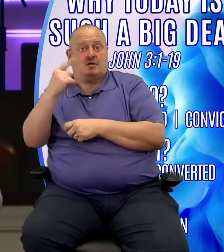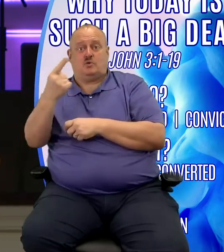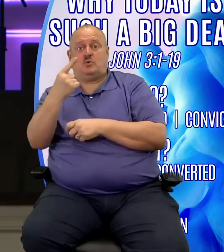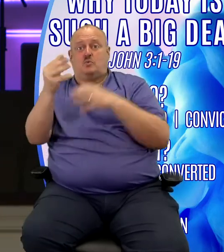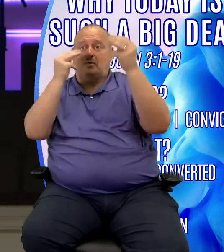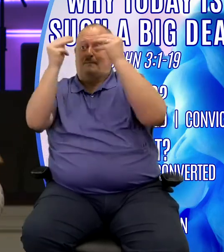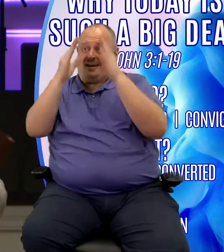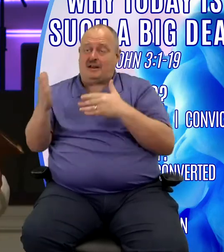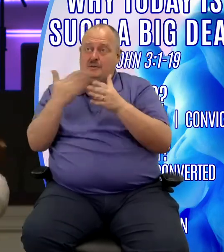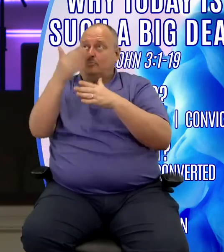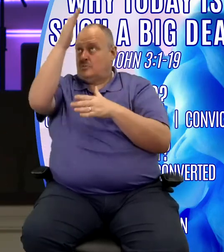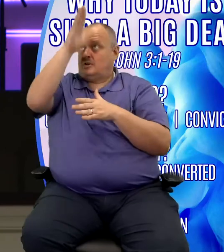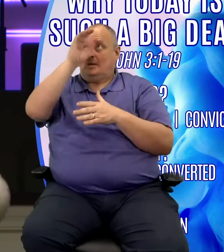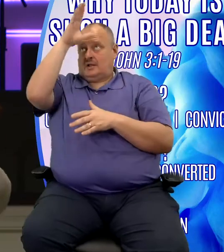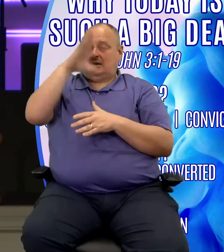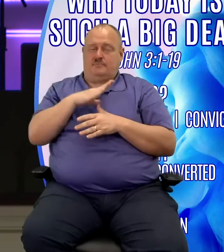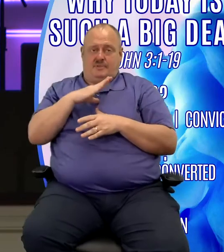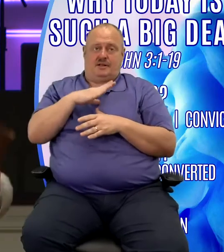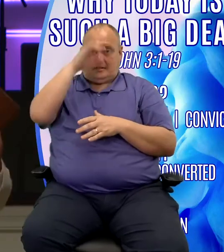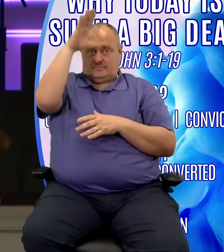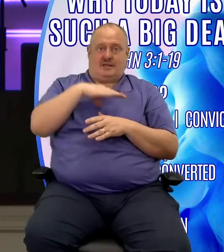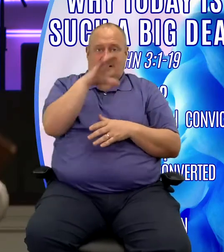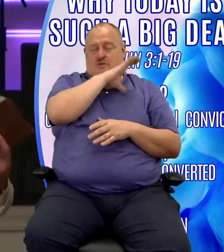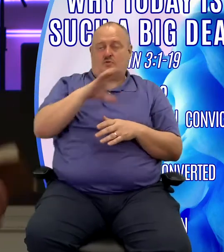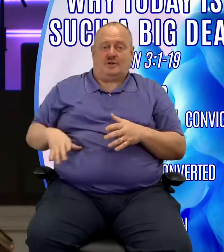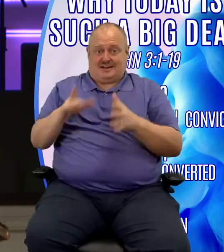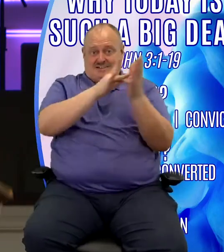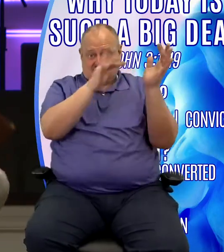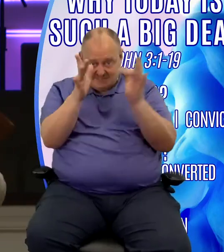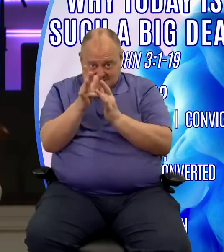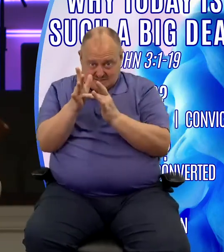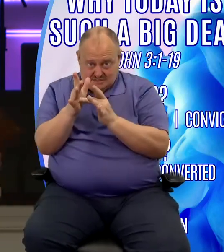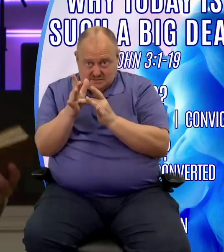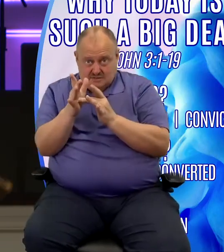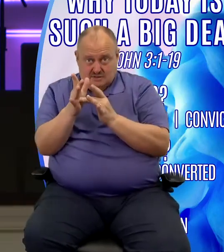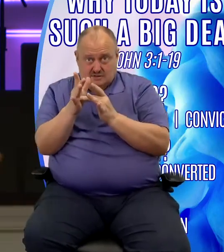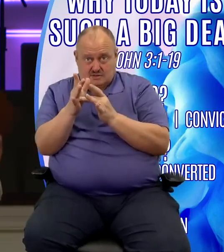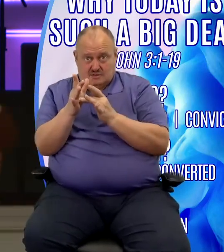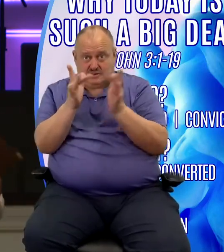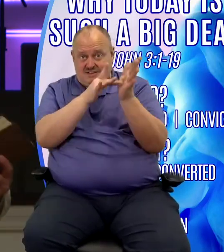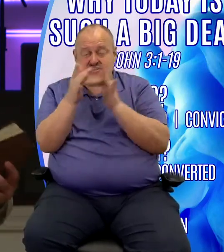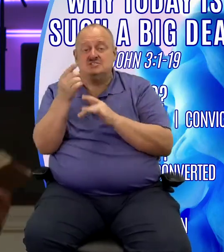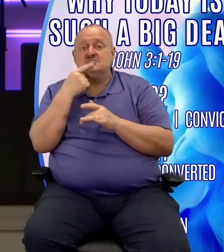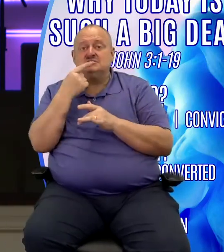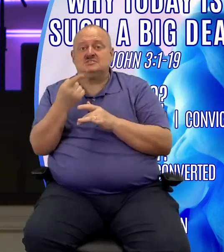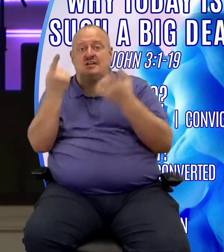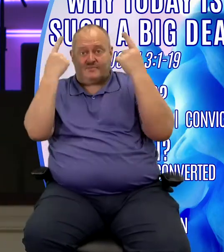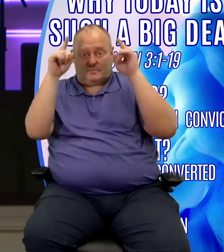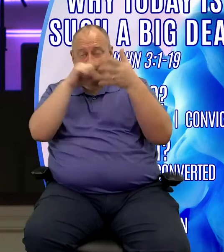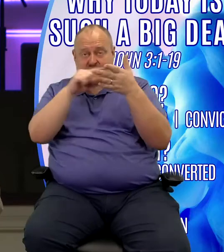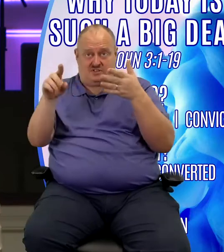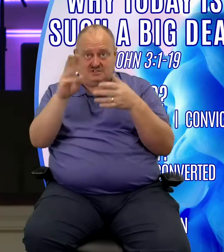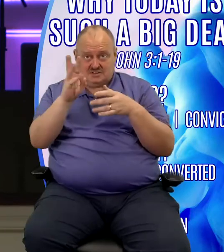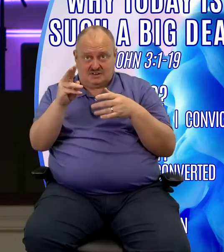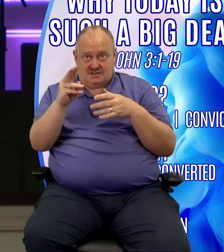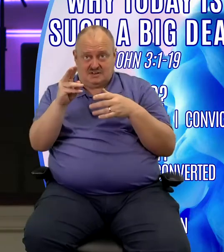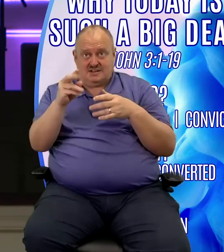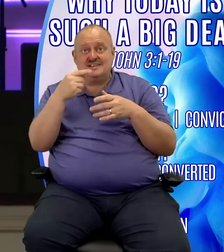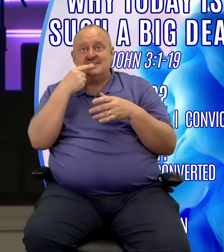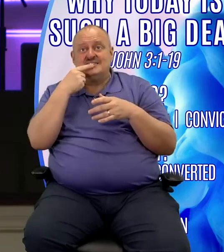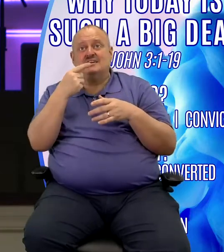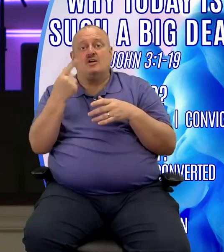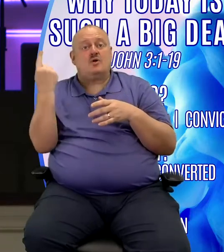one mediator between God and man, the man Christ Jesus. What is Jesus saying in this famous verse 16? He's saying